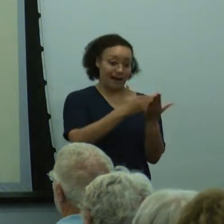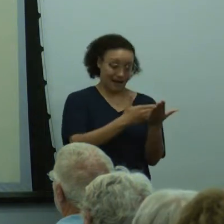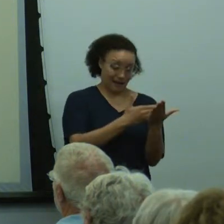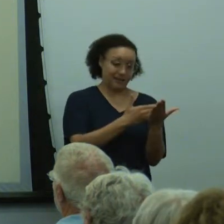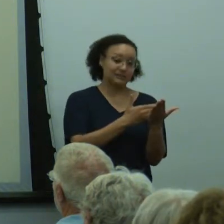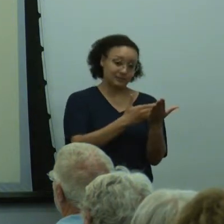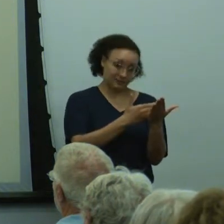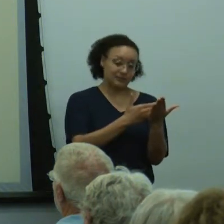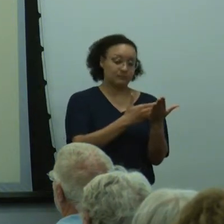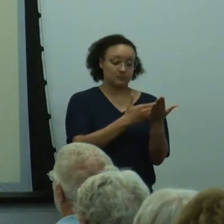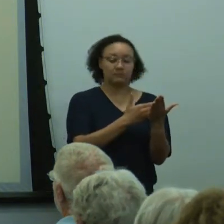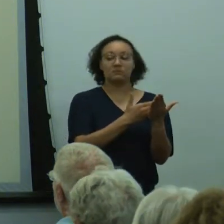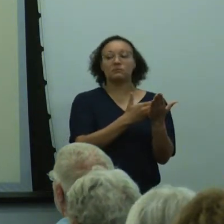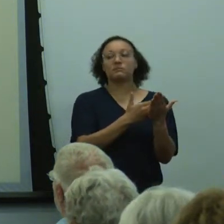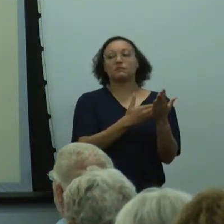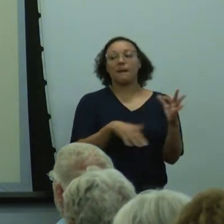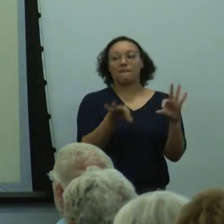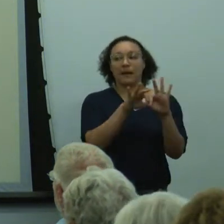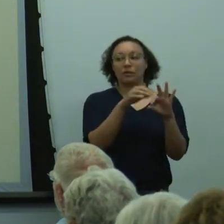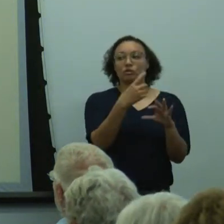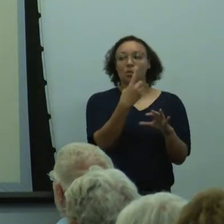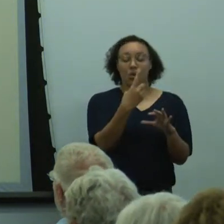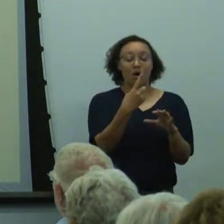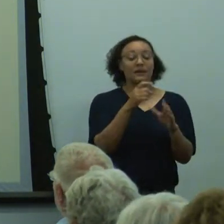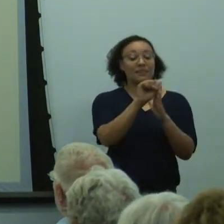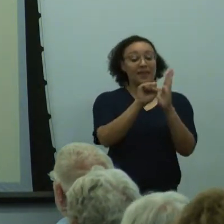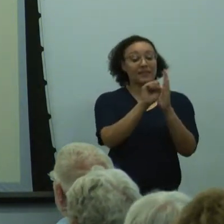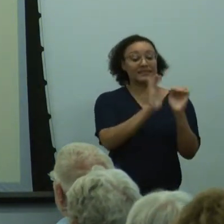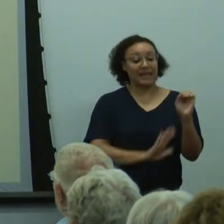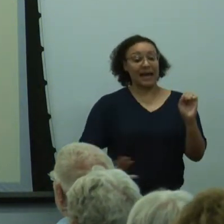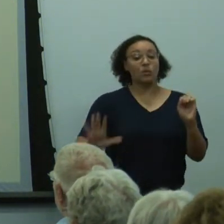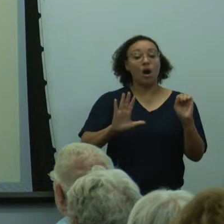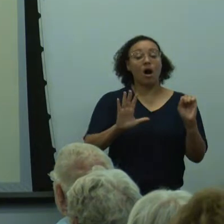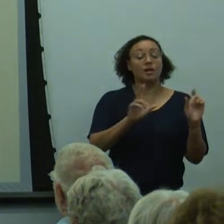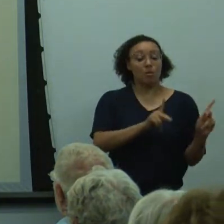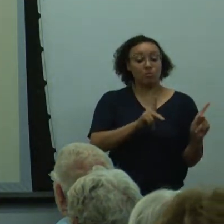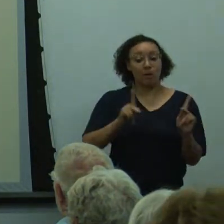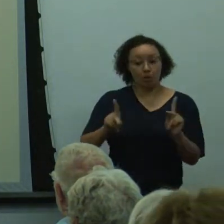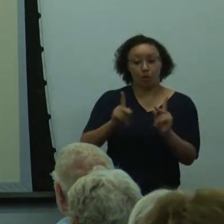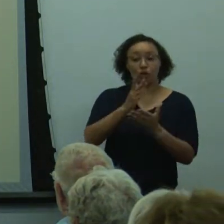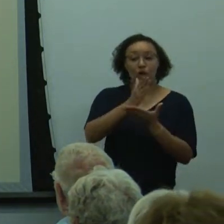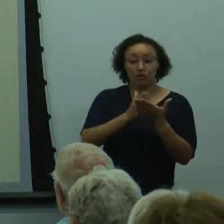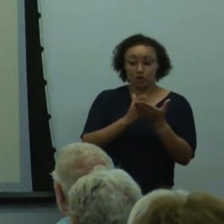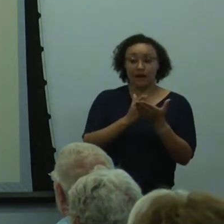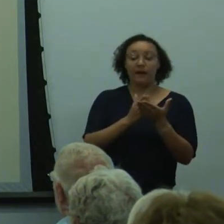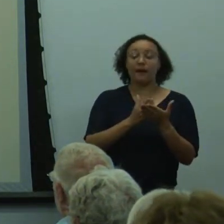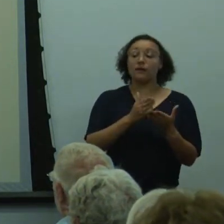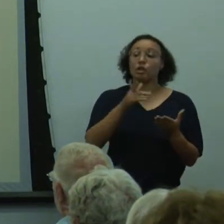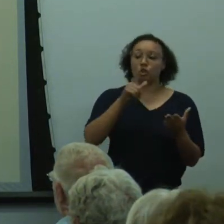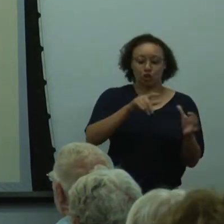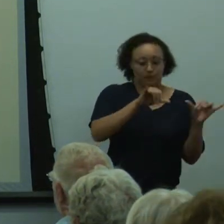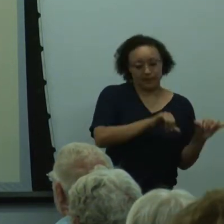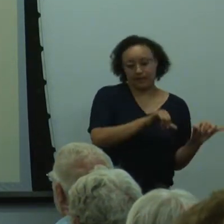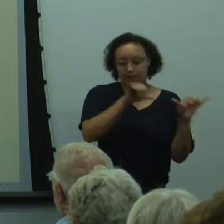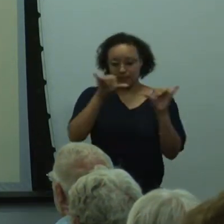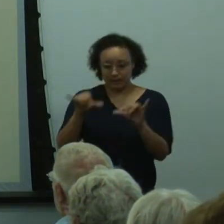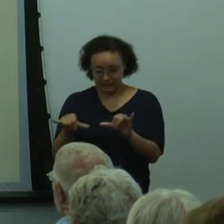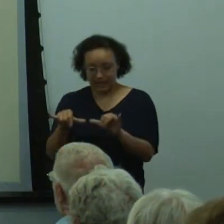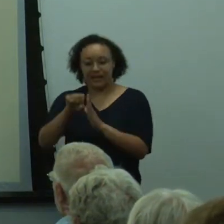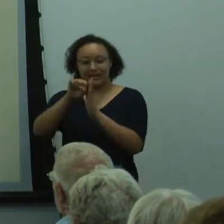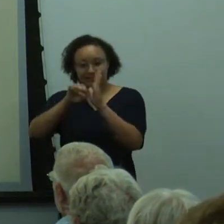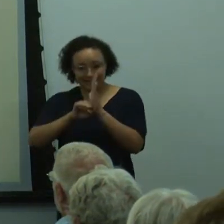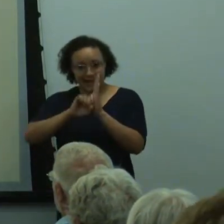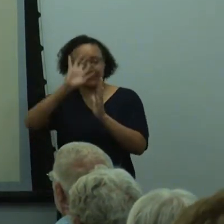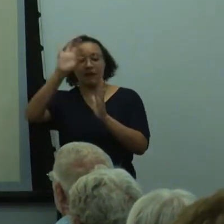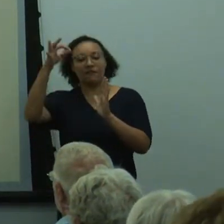mandatory guidelines is that the statewide proportional share of legislative seats should correspond to the statewide, state, and